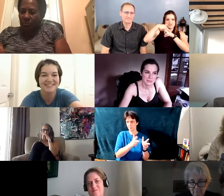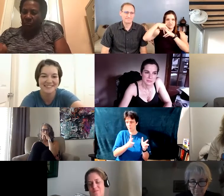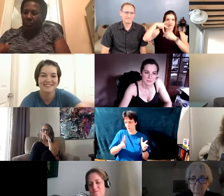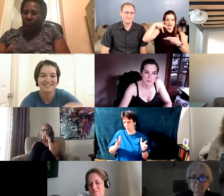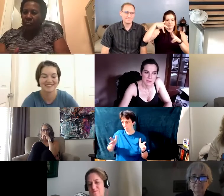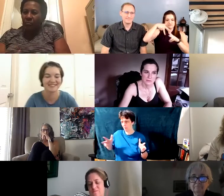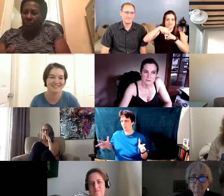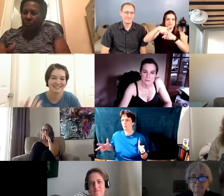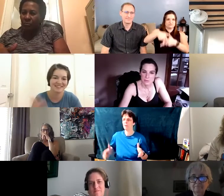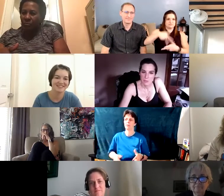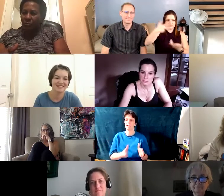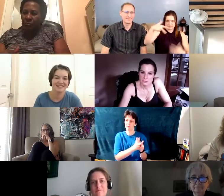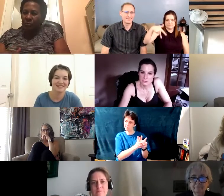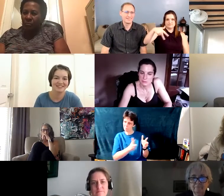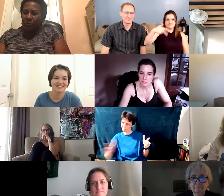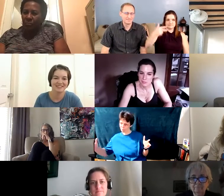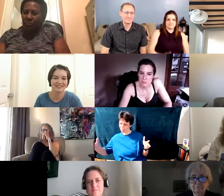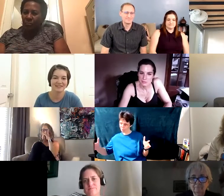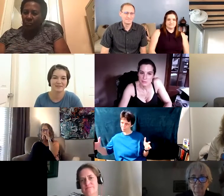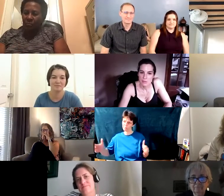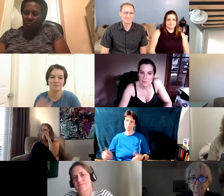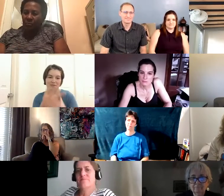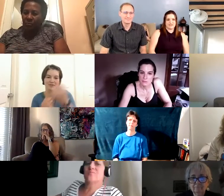horse, they're riding. Yeah. Mm-hmm.